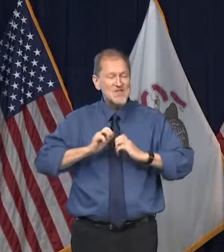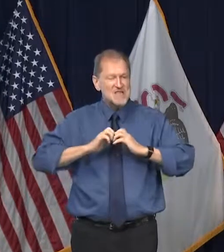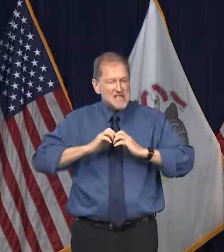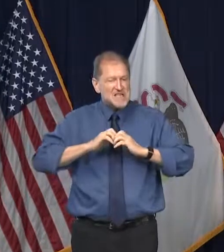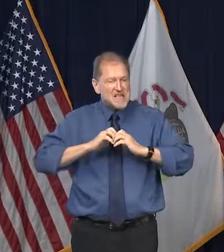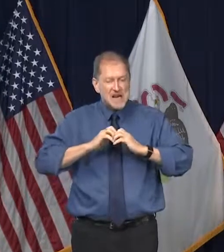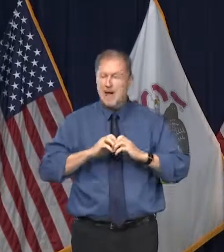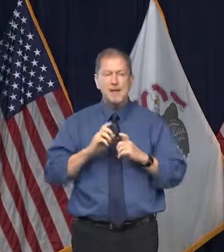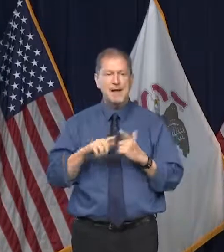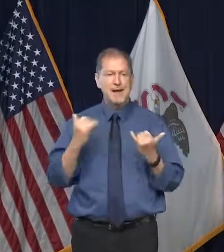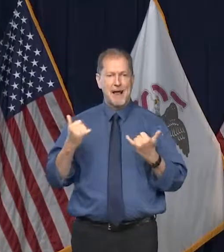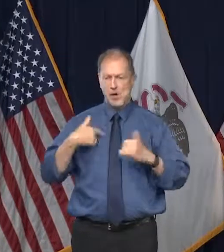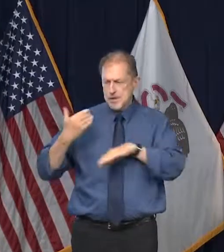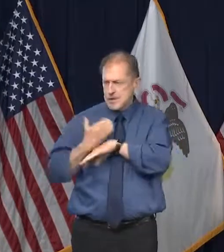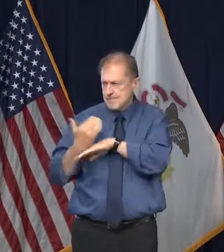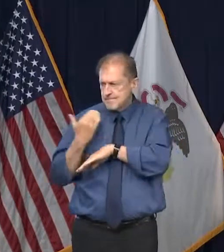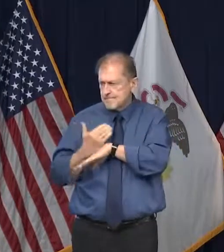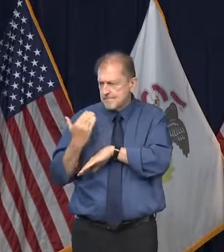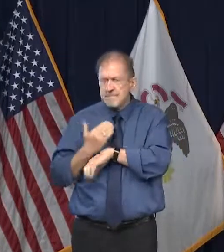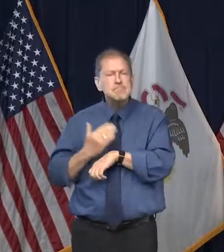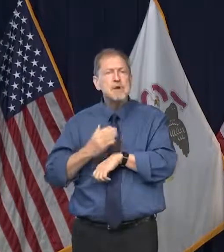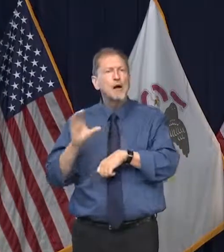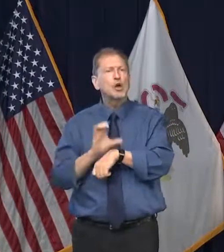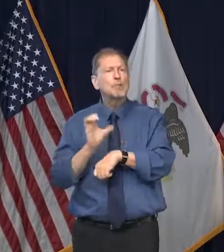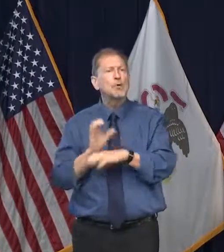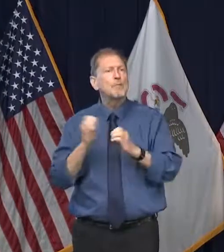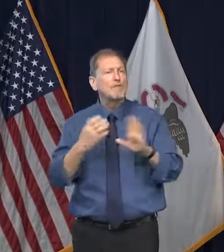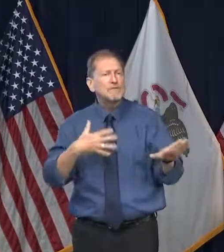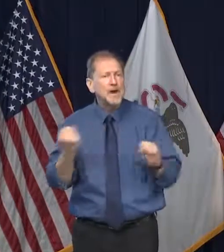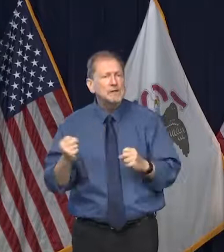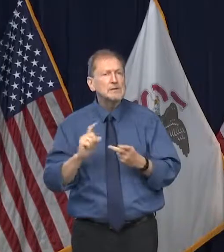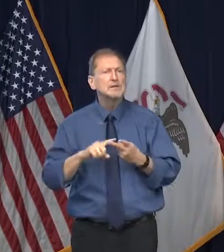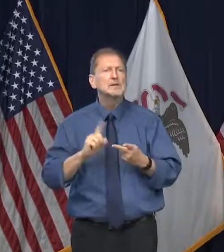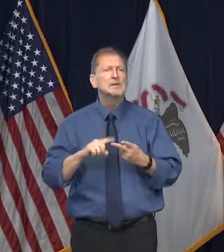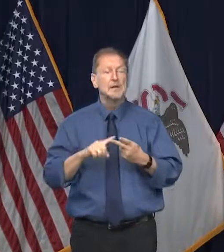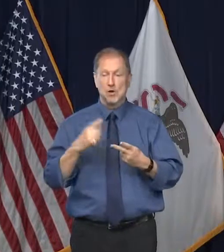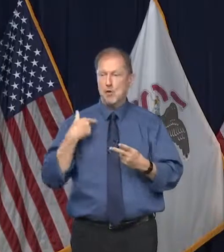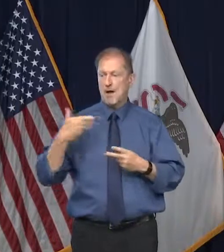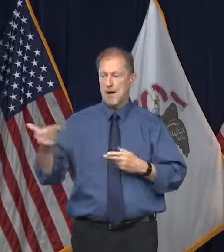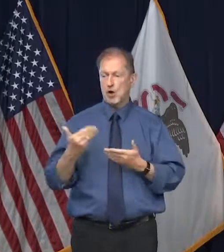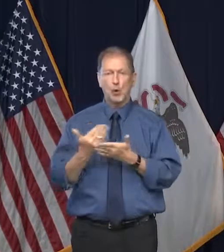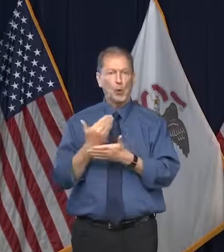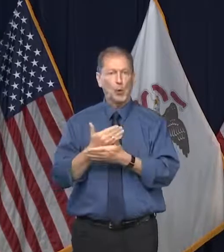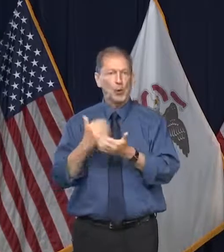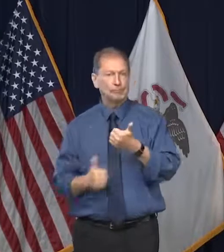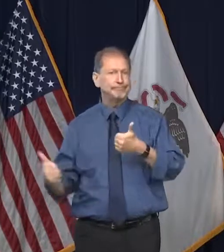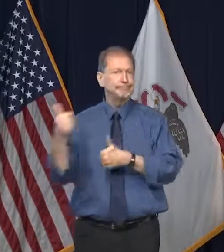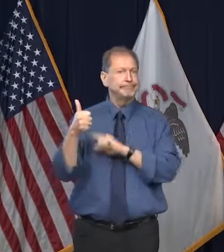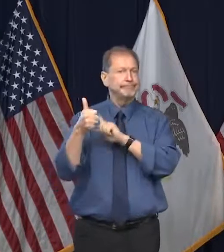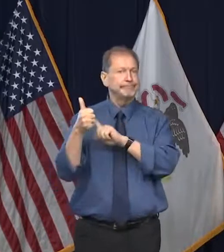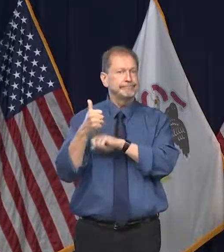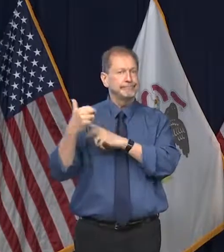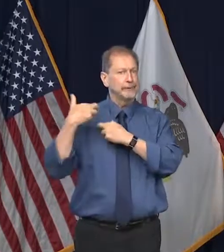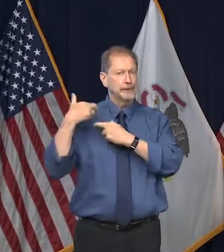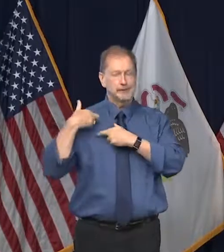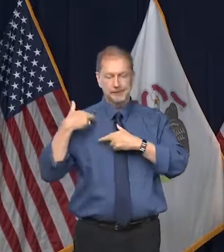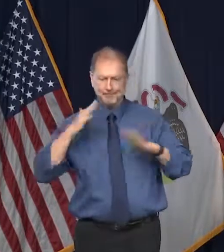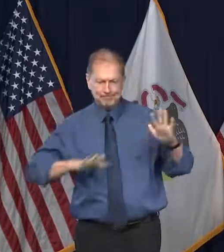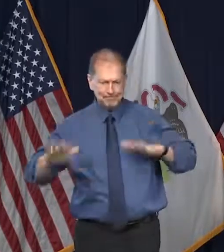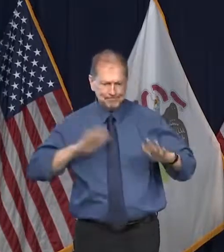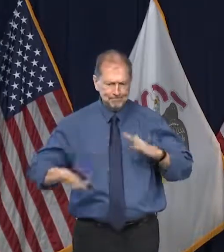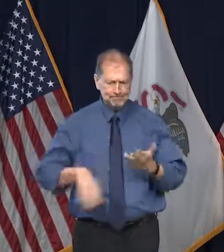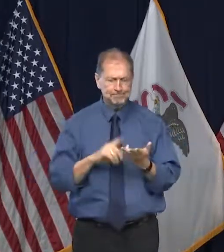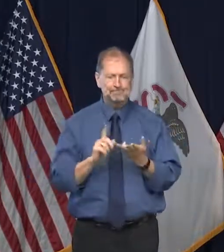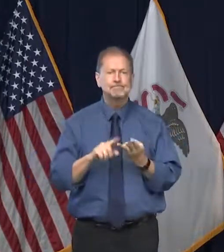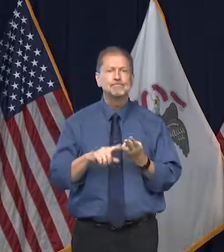many upgrades have been implemented. We have a new leader at IDES. She's doing a terrific job. We've brought in technology